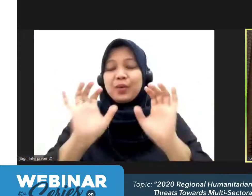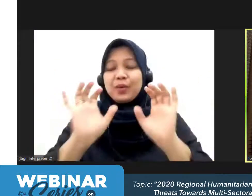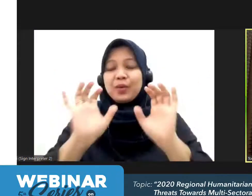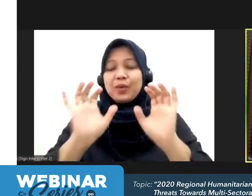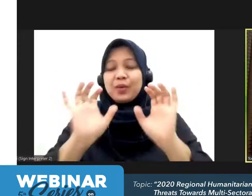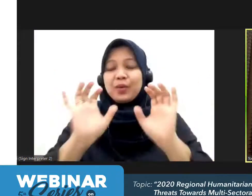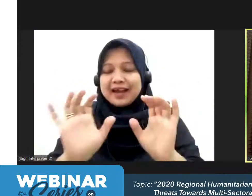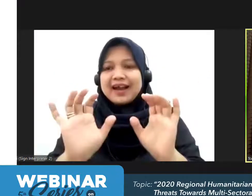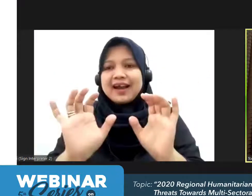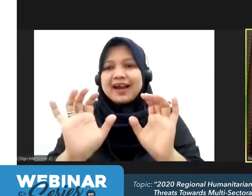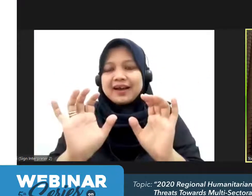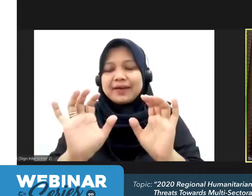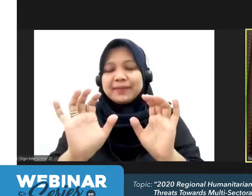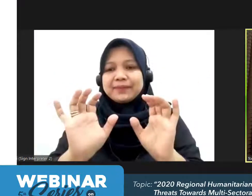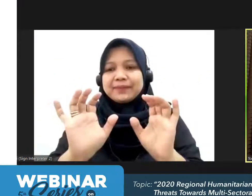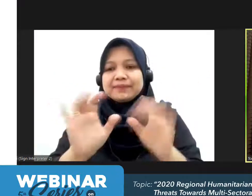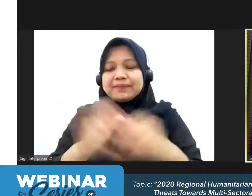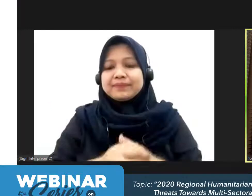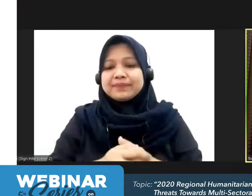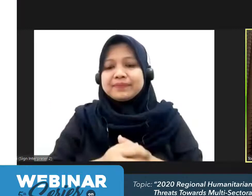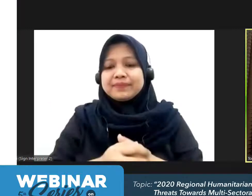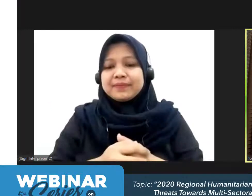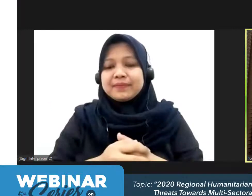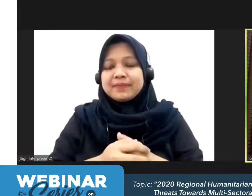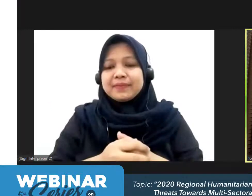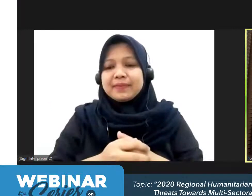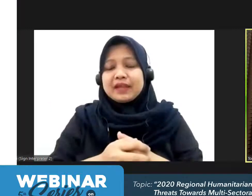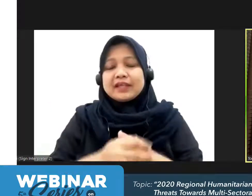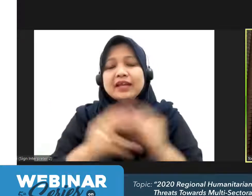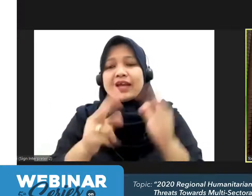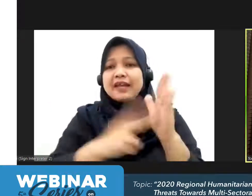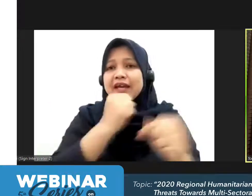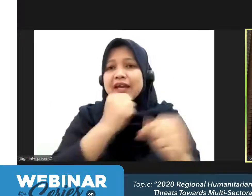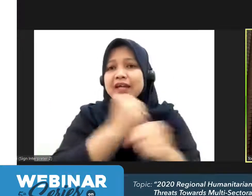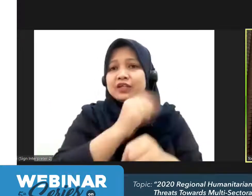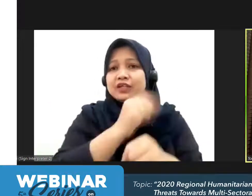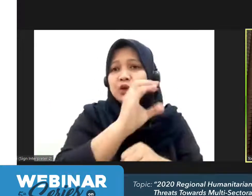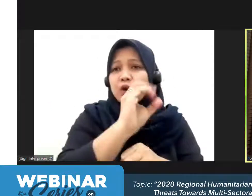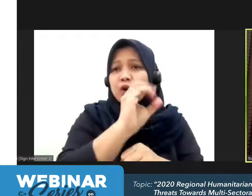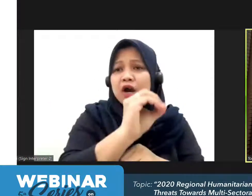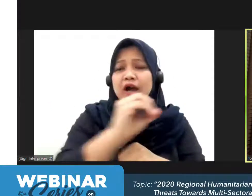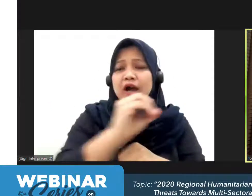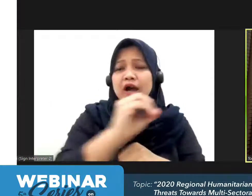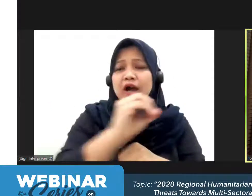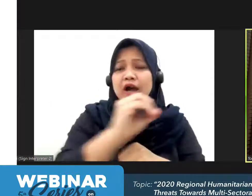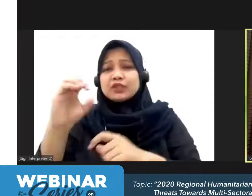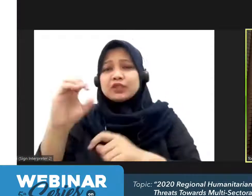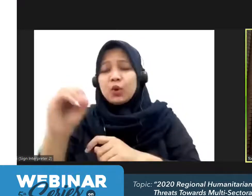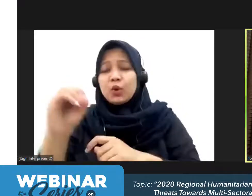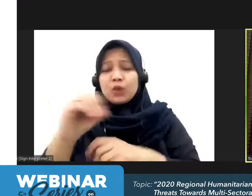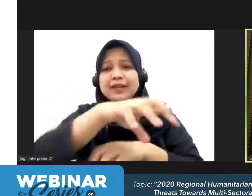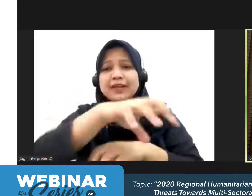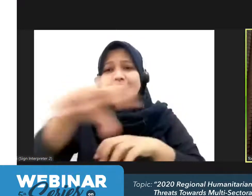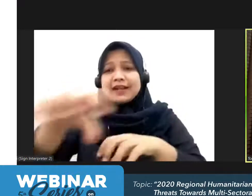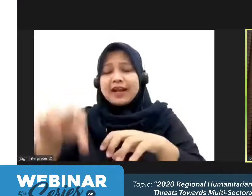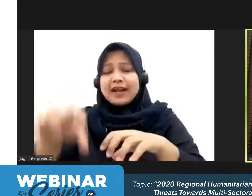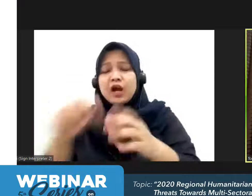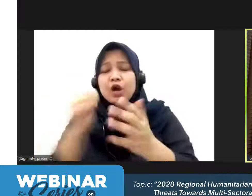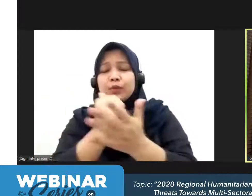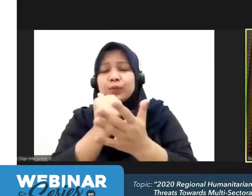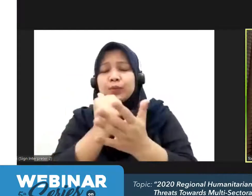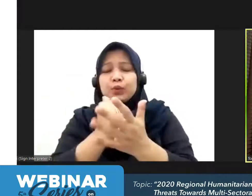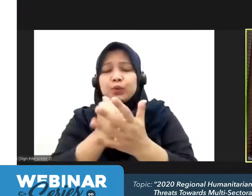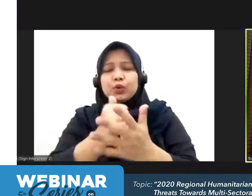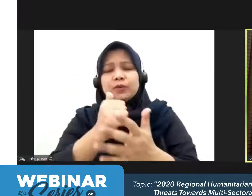and multi-hazards as well. Many NGO and CSO in the region have already experienced significant impact. It